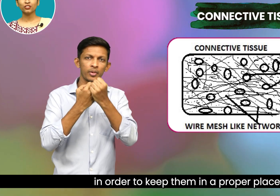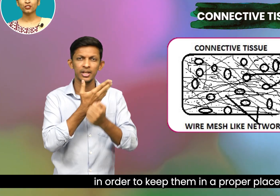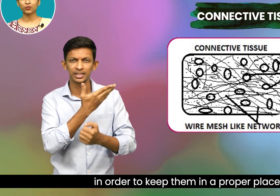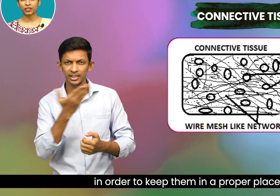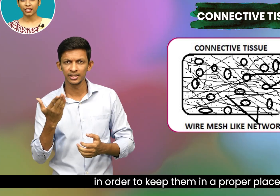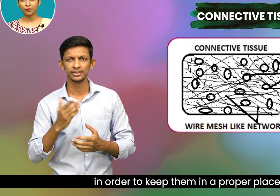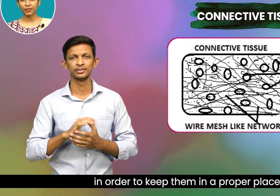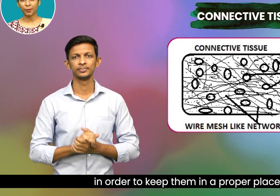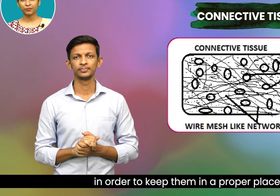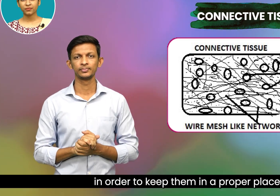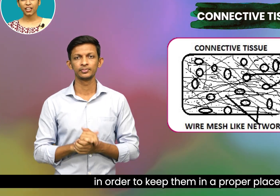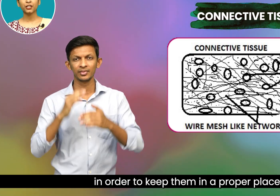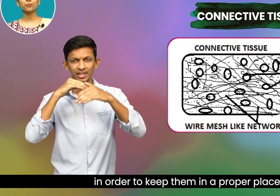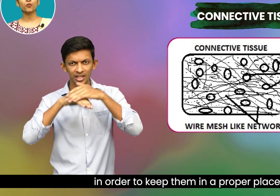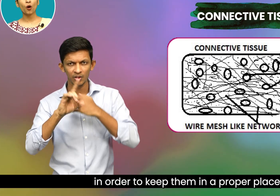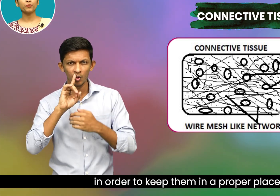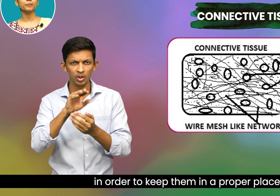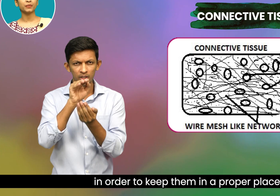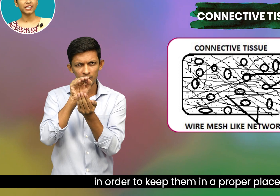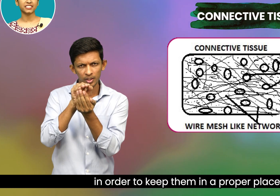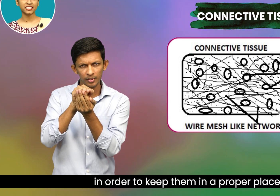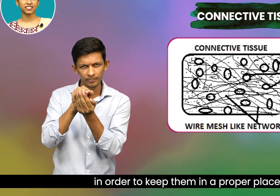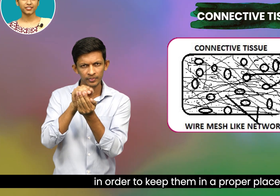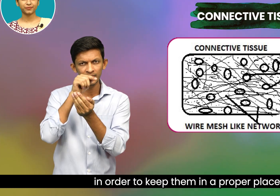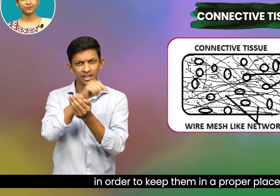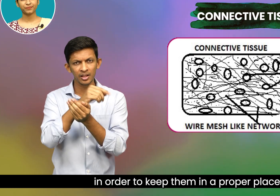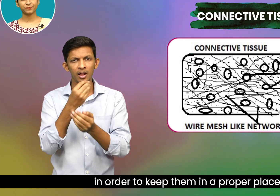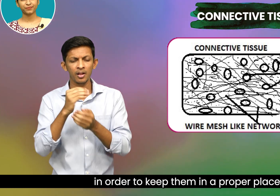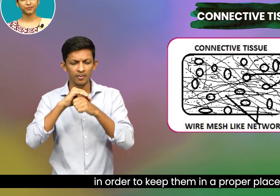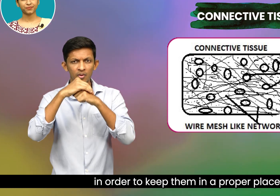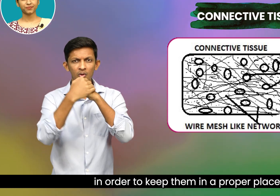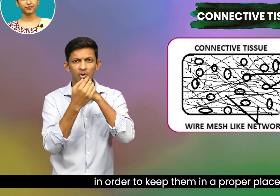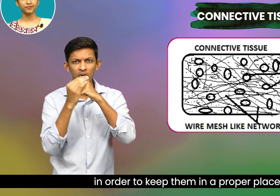in order to keep them in a proper place.